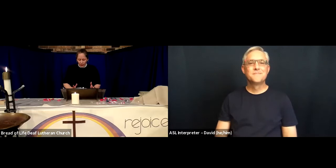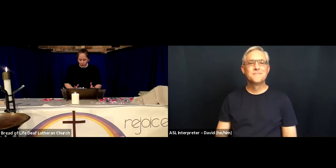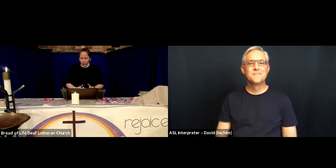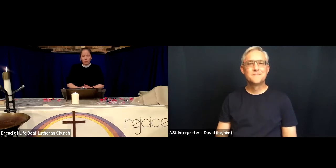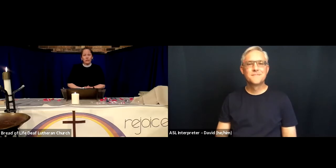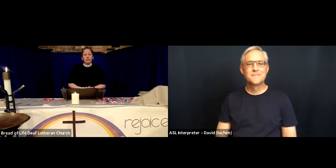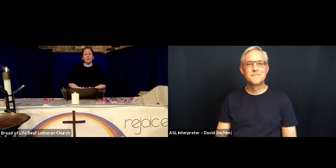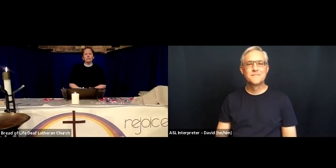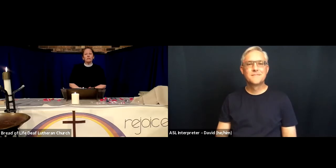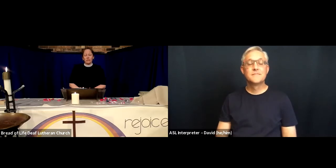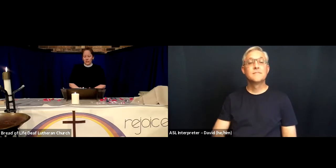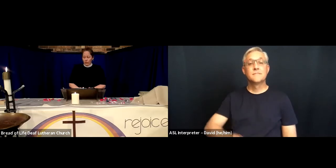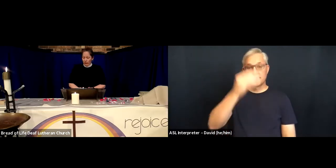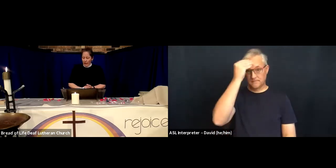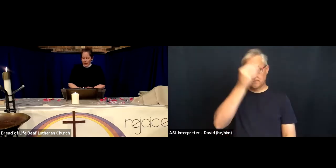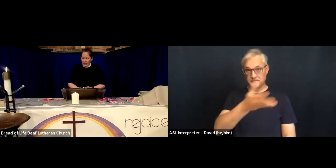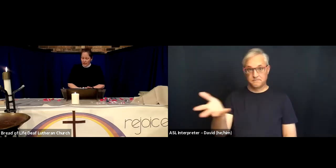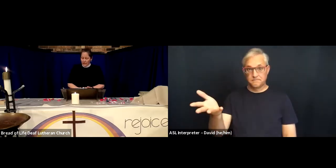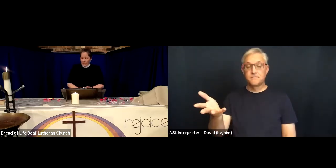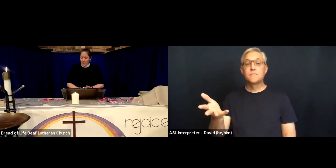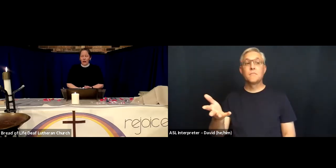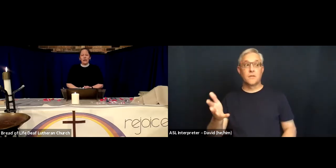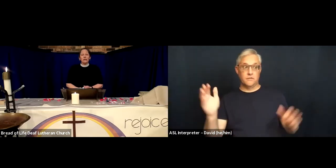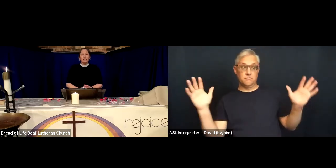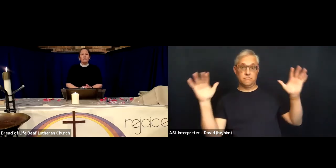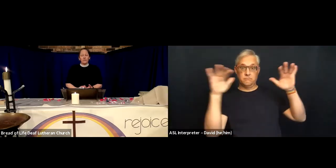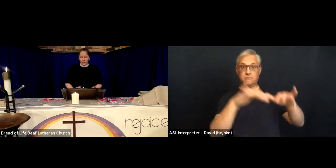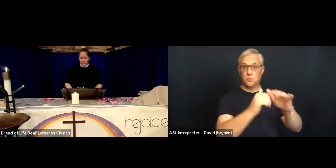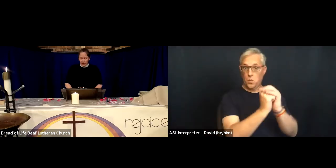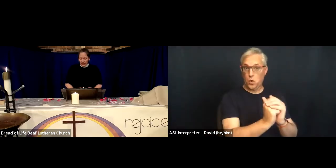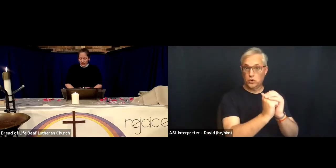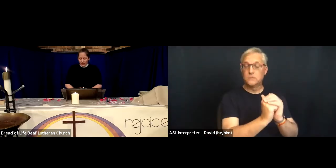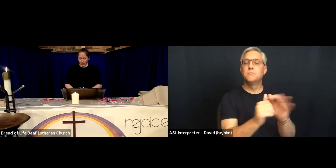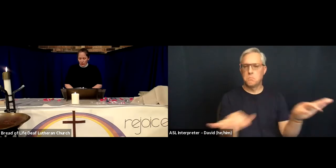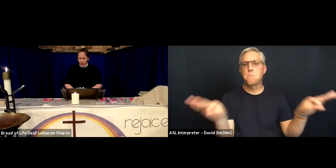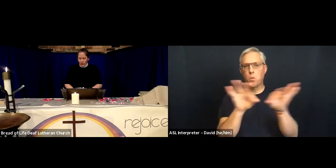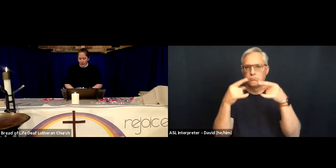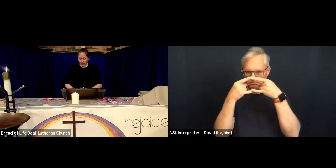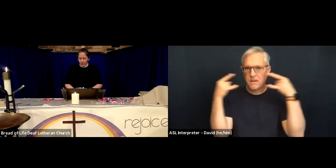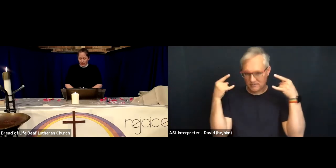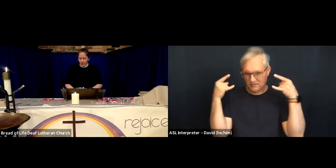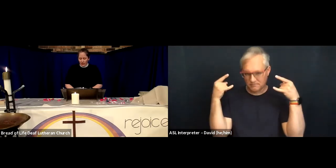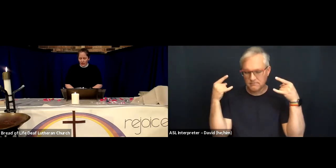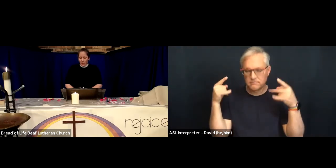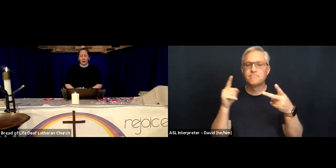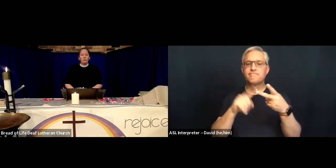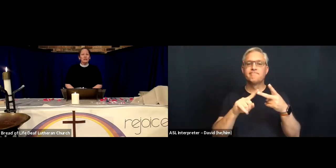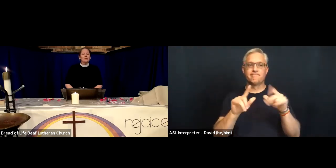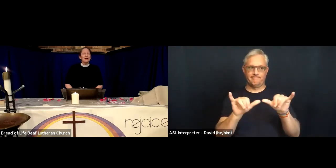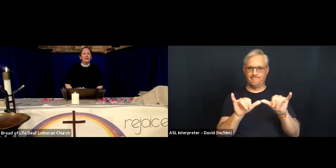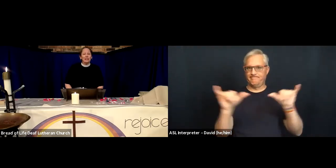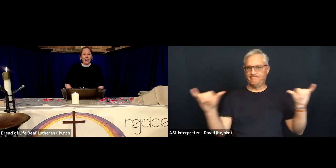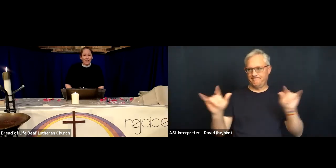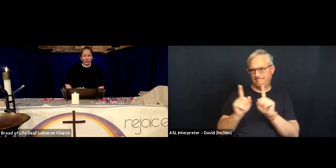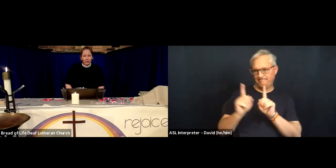Want to let you know we will still need to wear masks and keep physical distance from one another